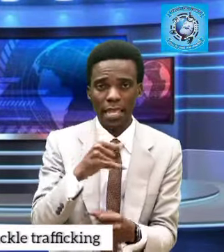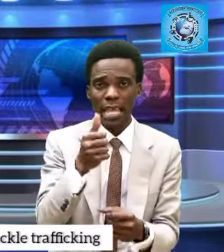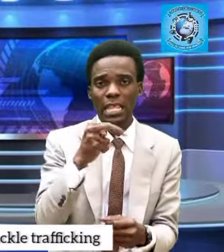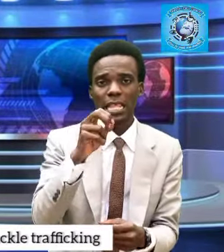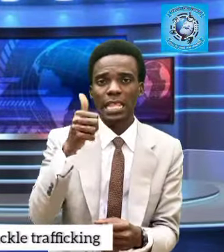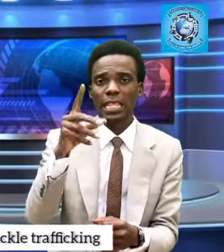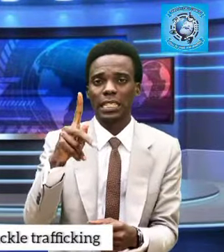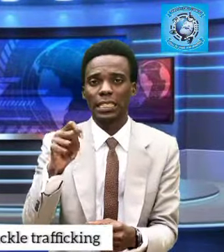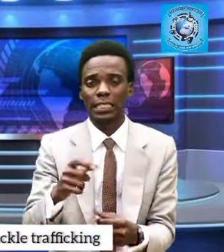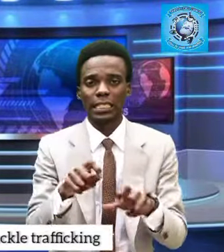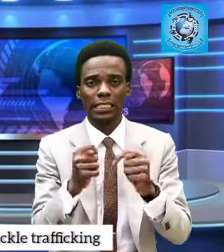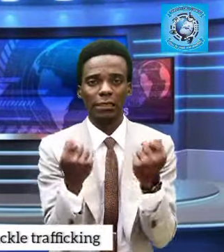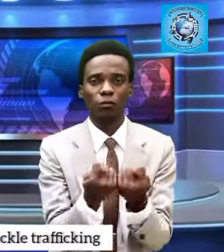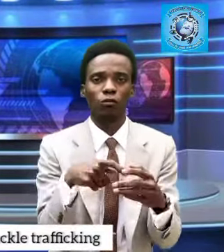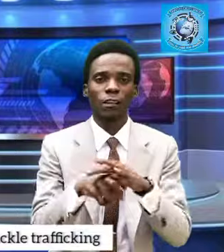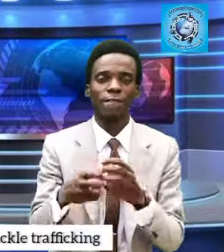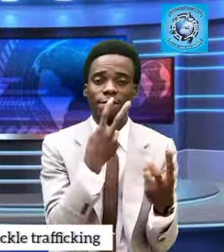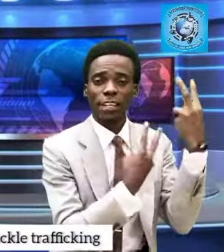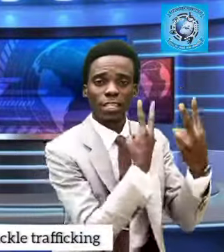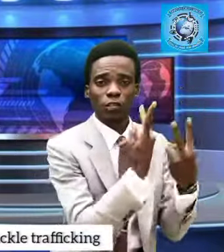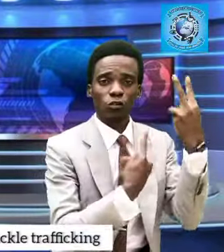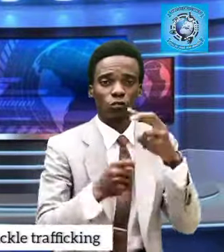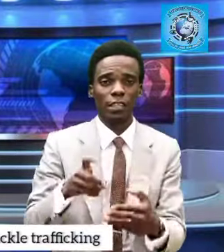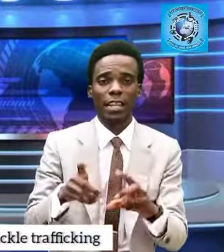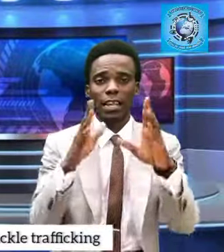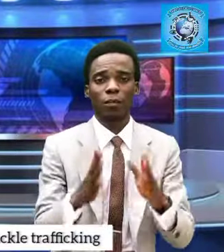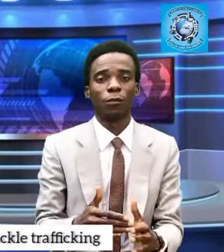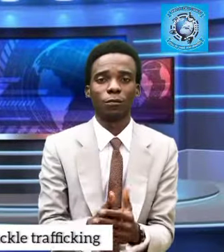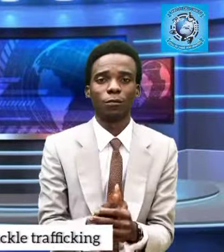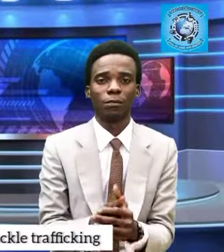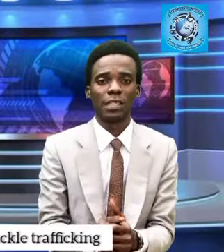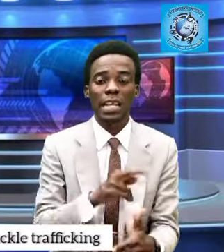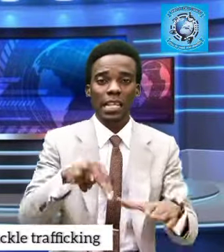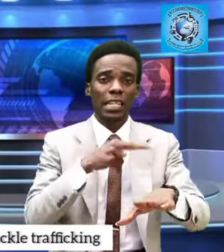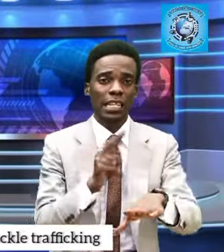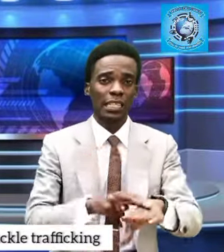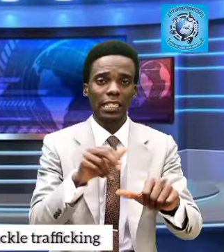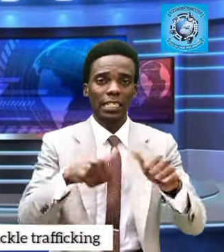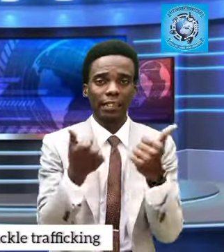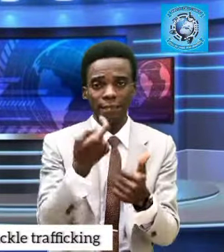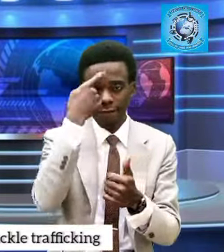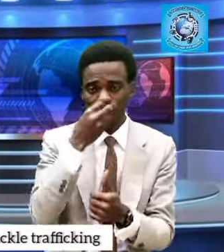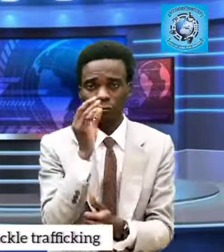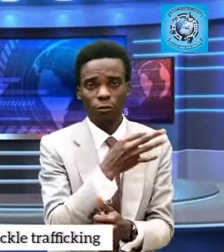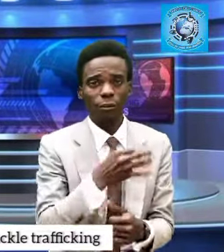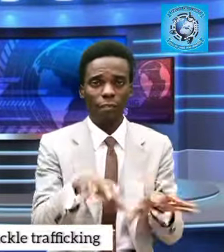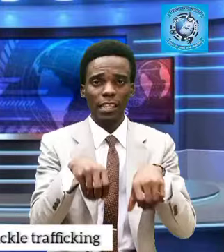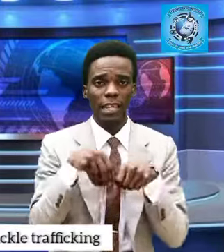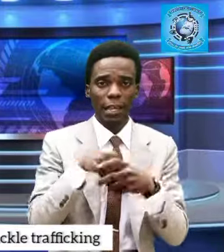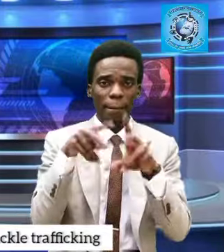team during a visit to the Director General, National Agency for the Prohibition of Trafficking in Persons,